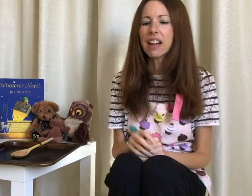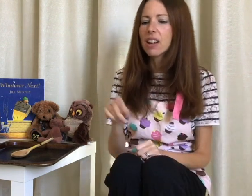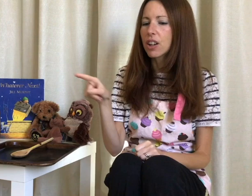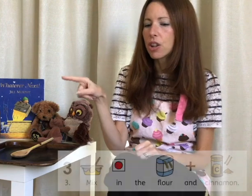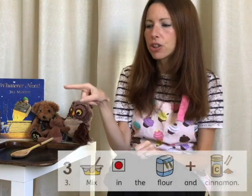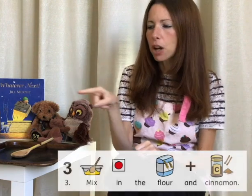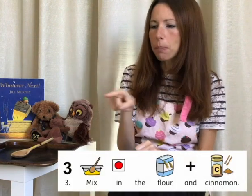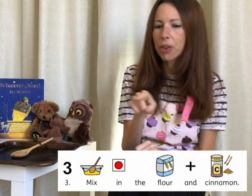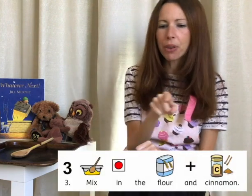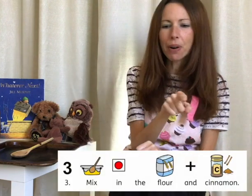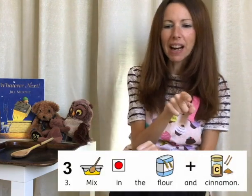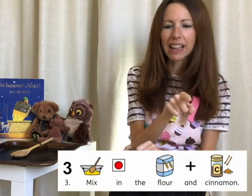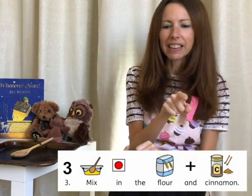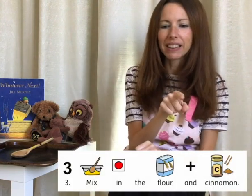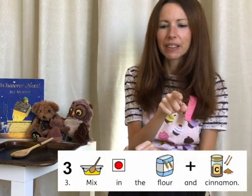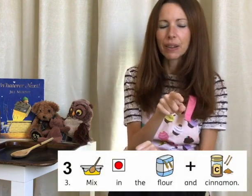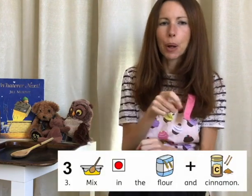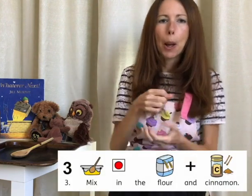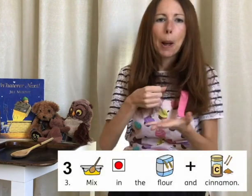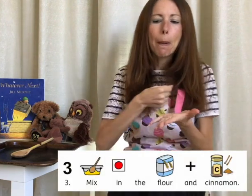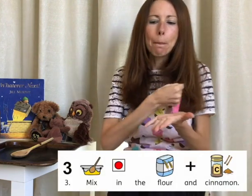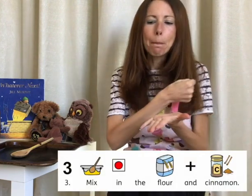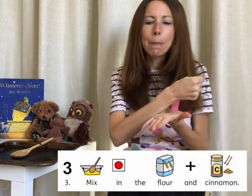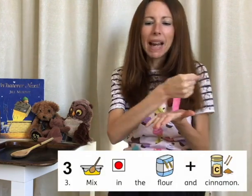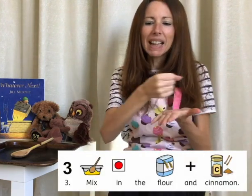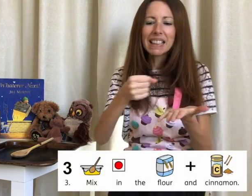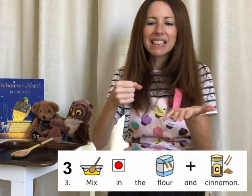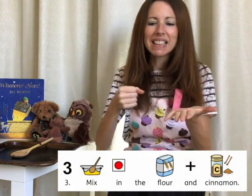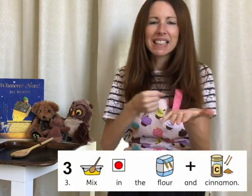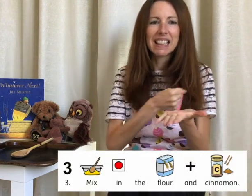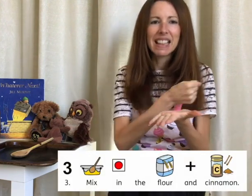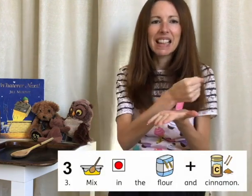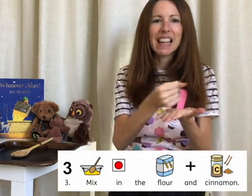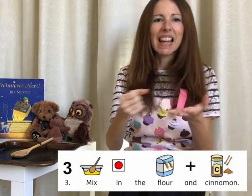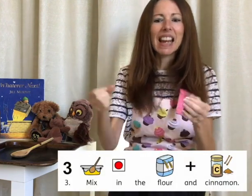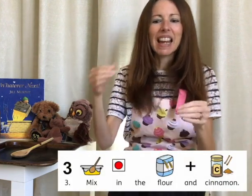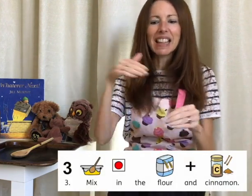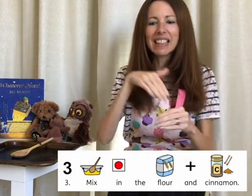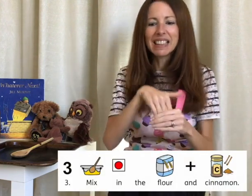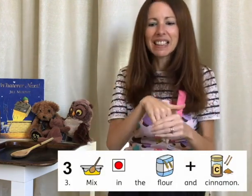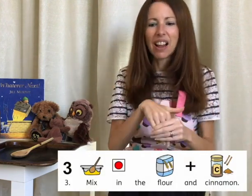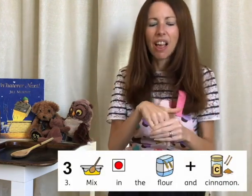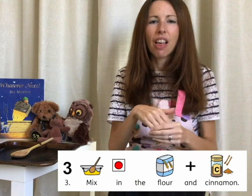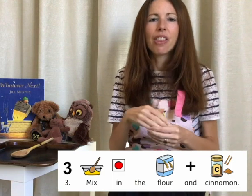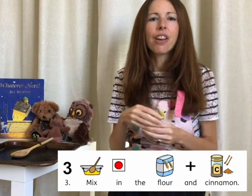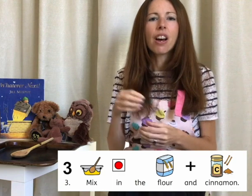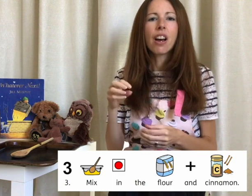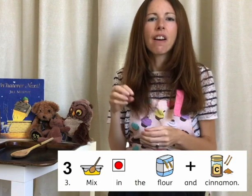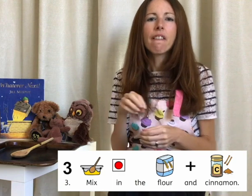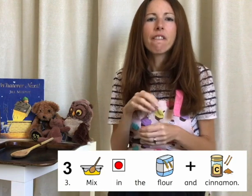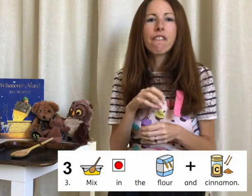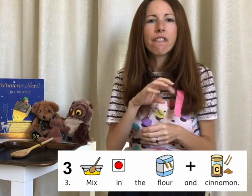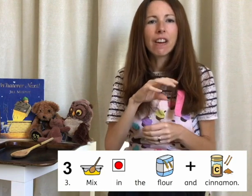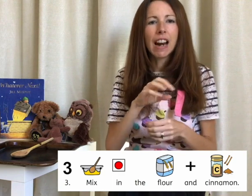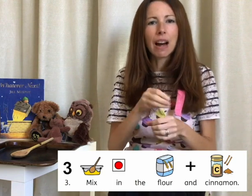Then, number three, mix in the